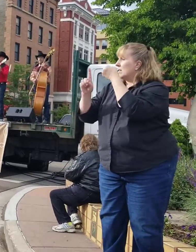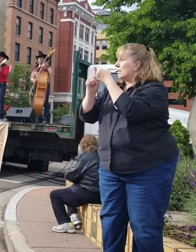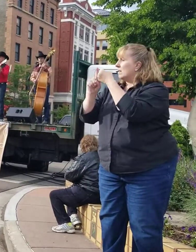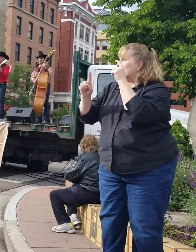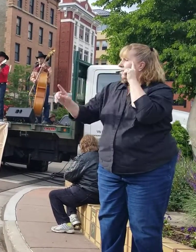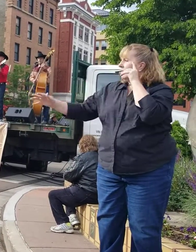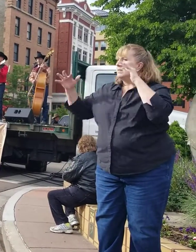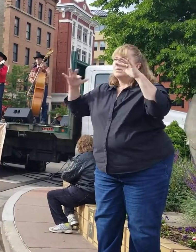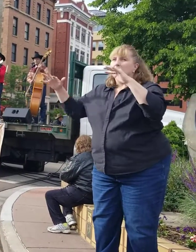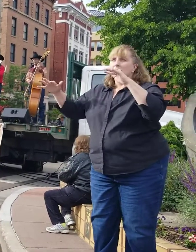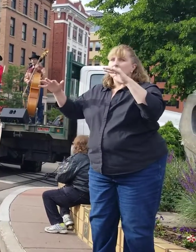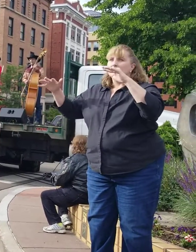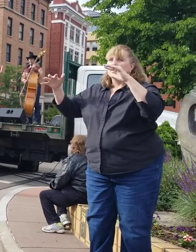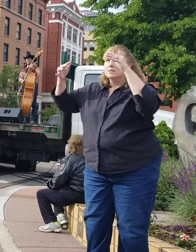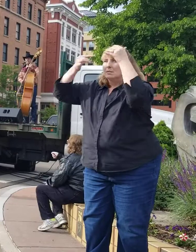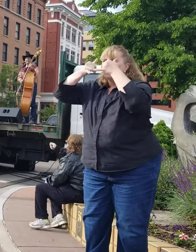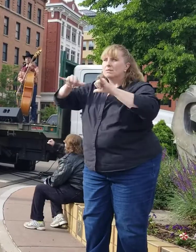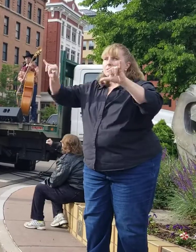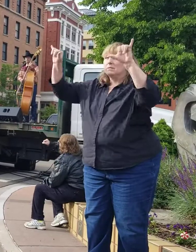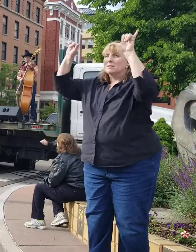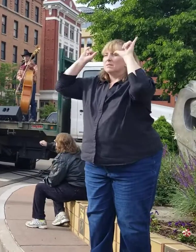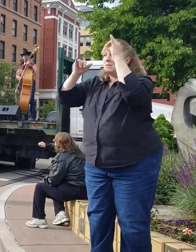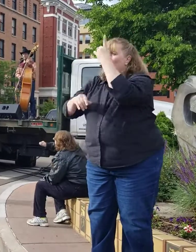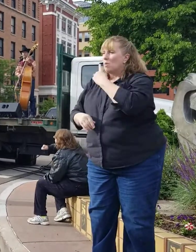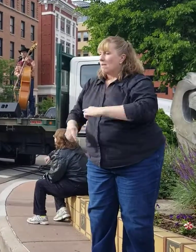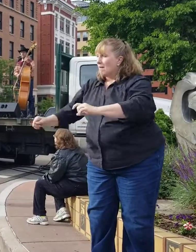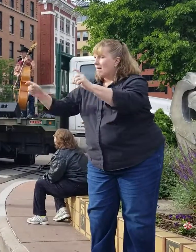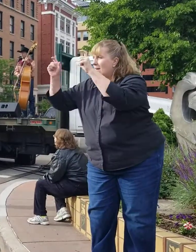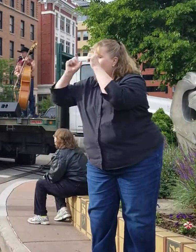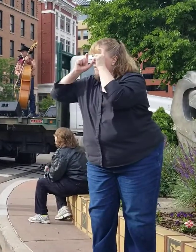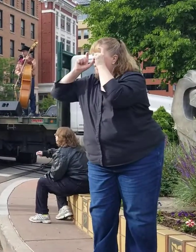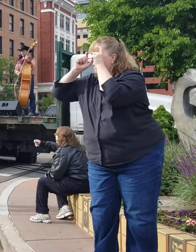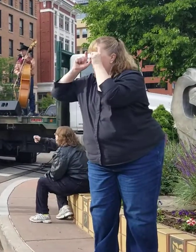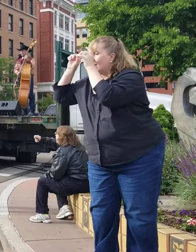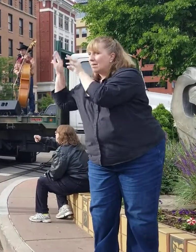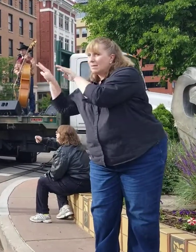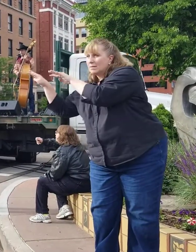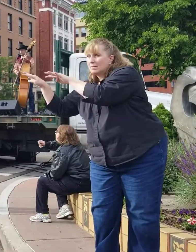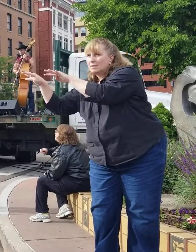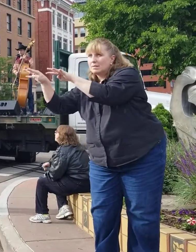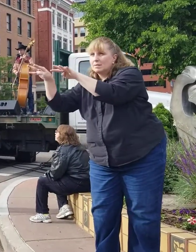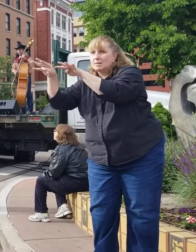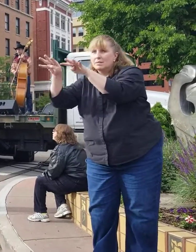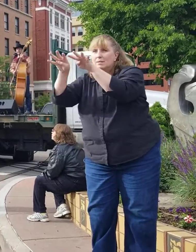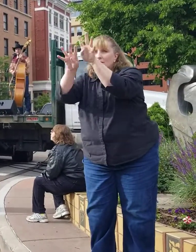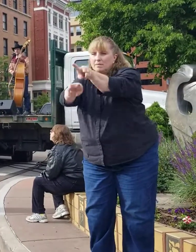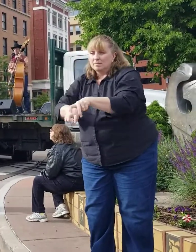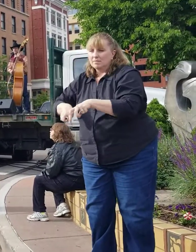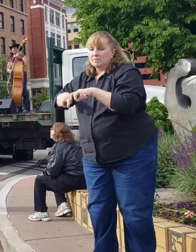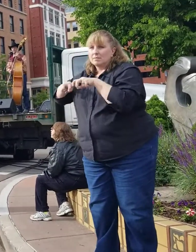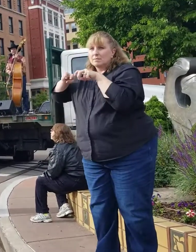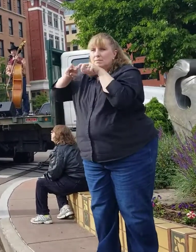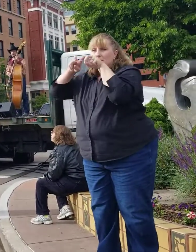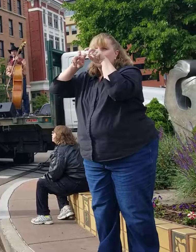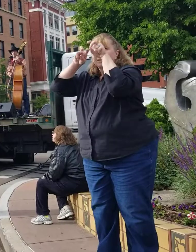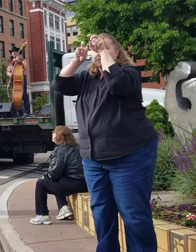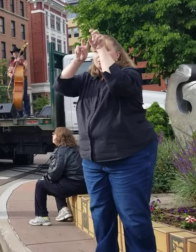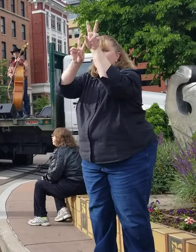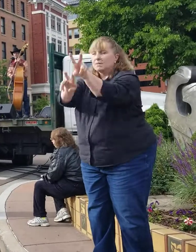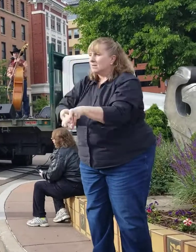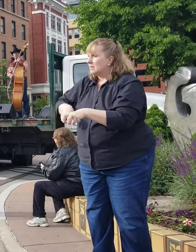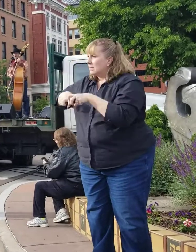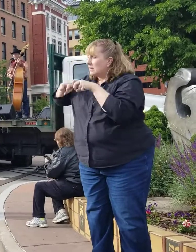somebody heard a bad cow he saw. This makes me want to play Red Dead Redemption again. When the ragged sky